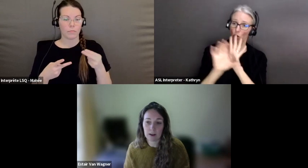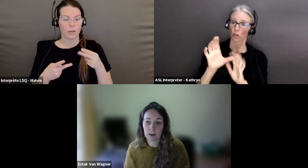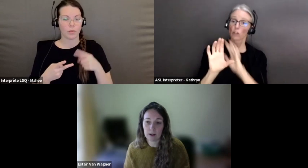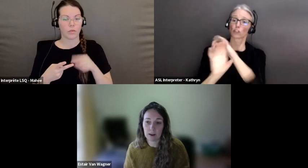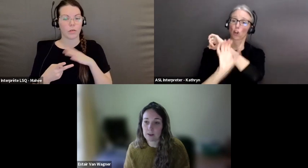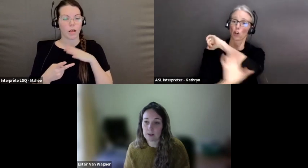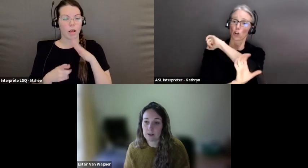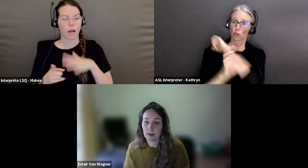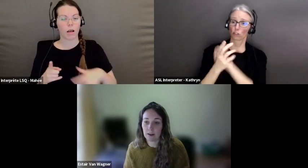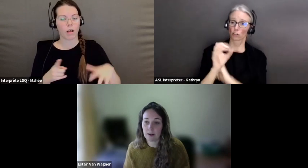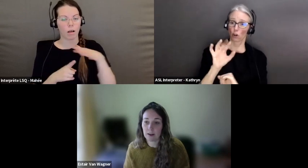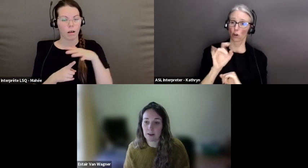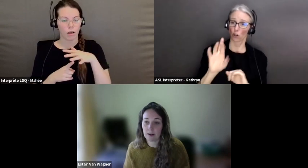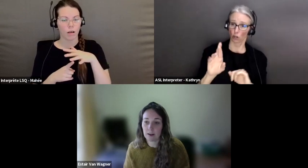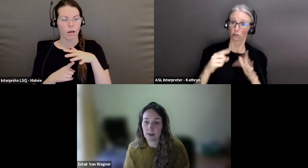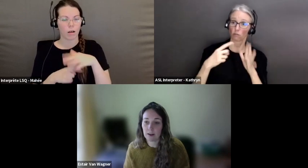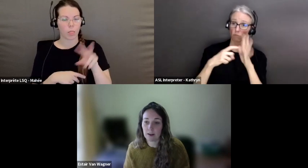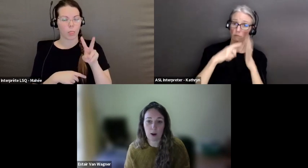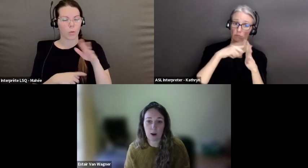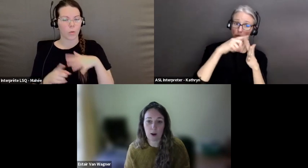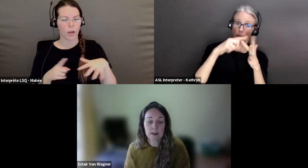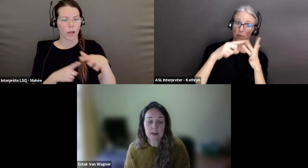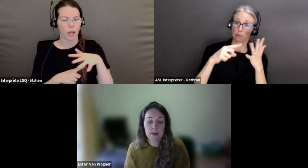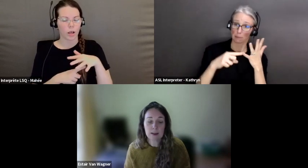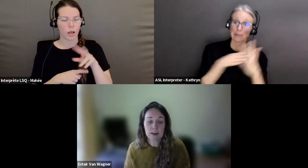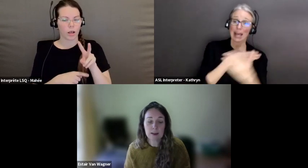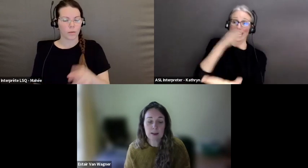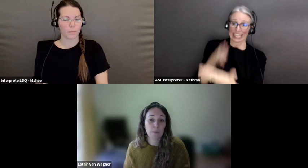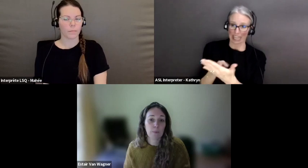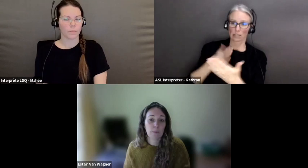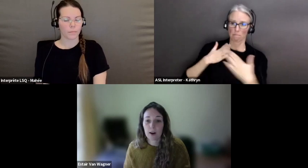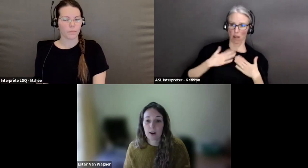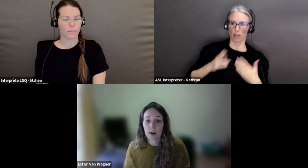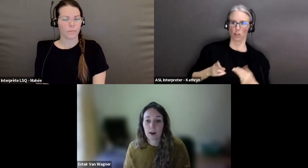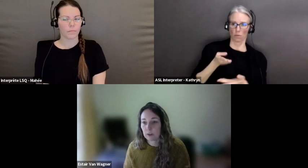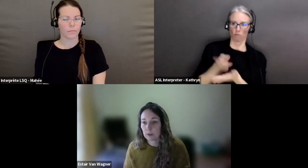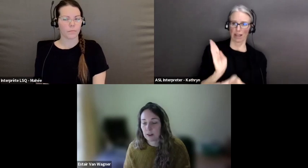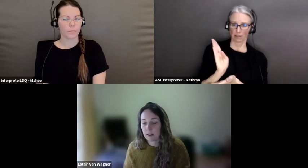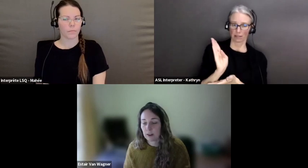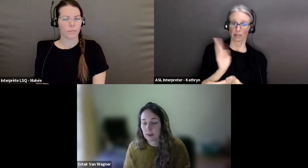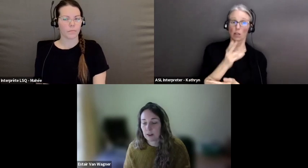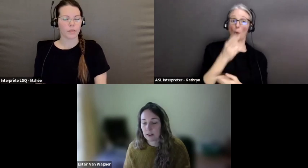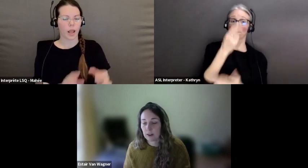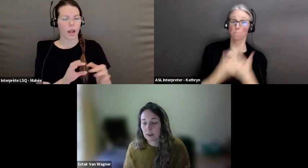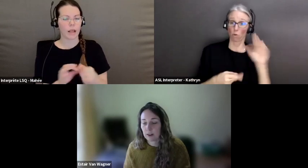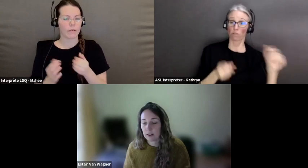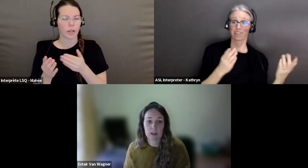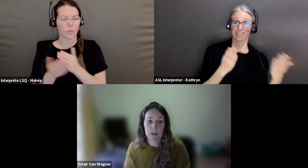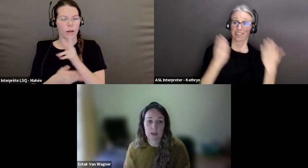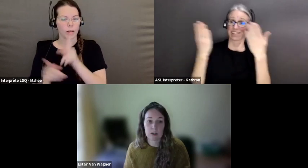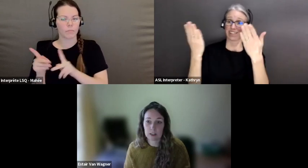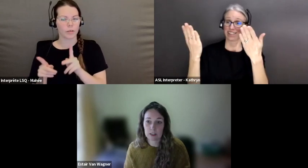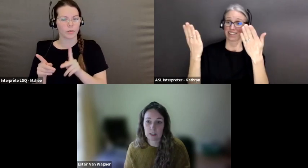protection of the encampment residents' human rights, and both were unsuccessful in obtaining